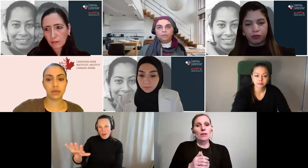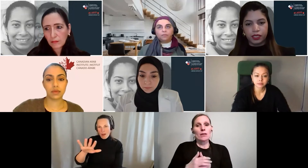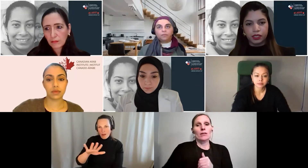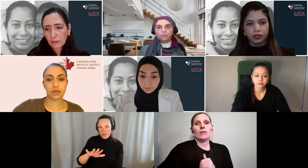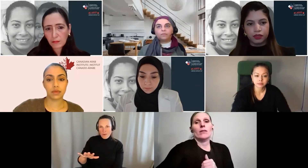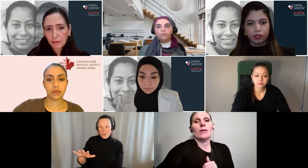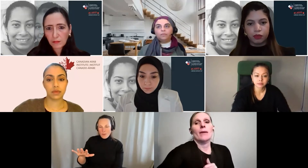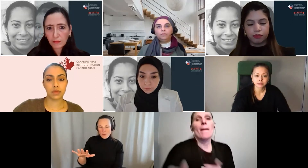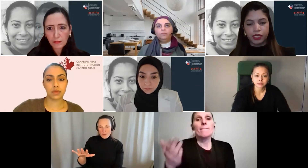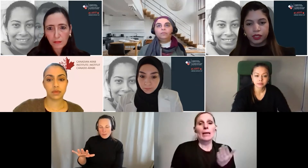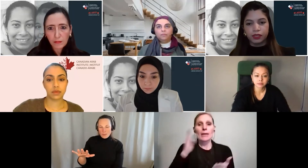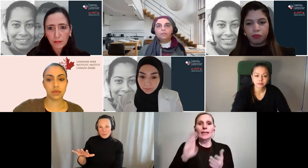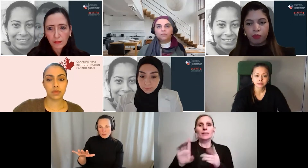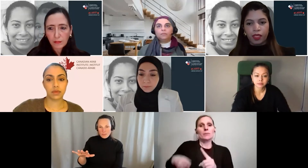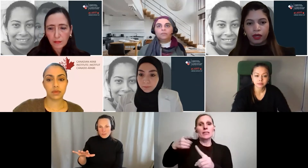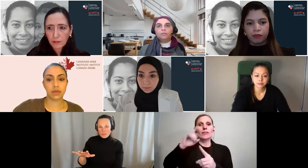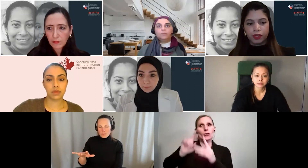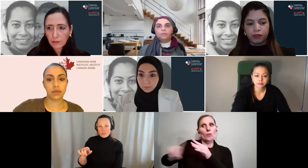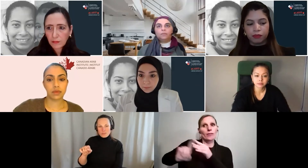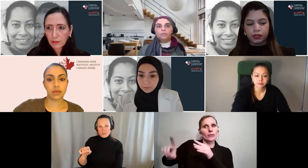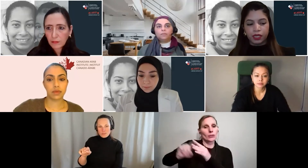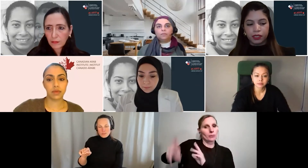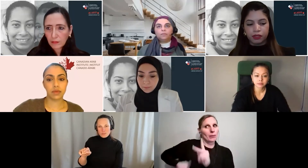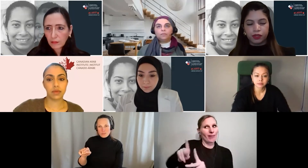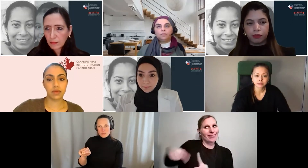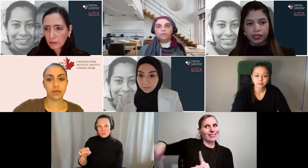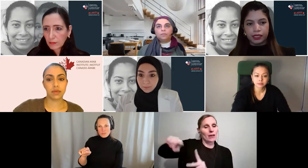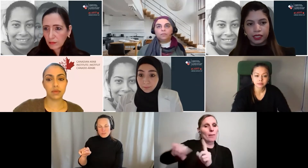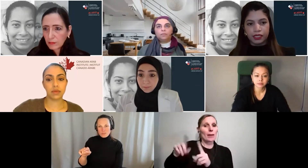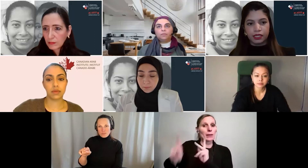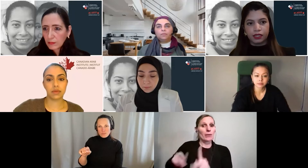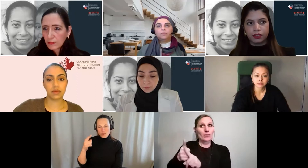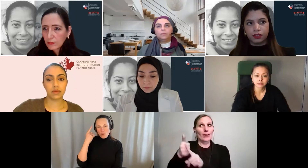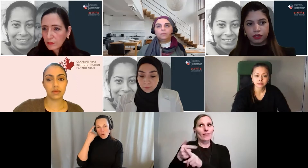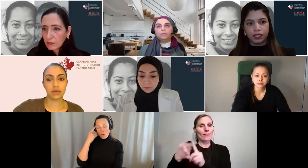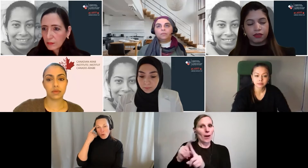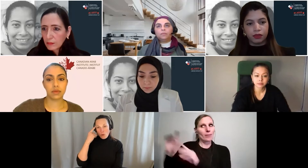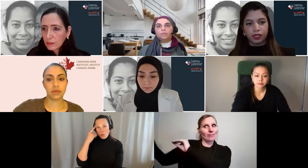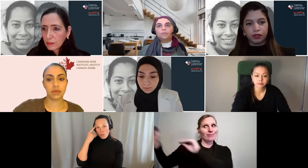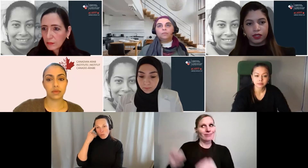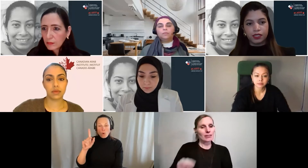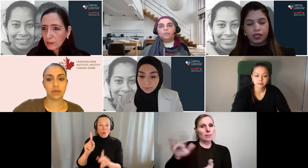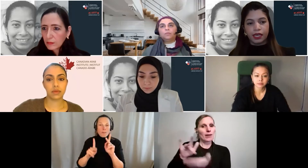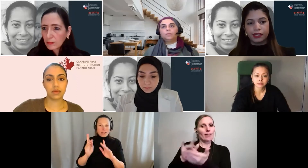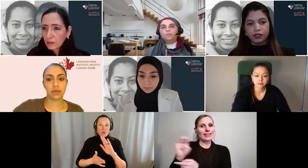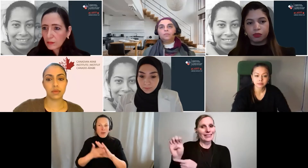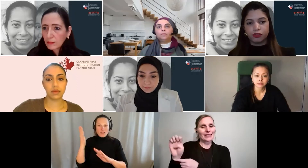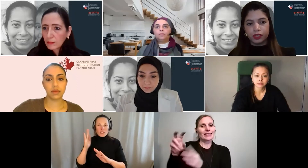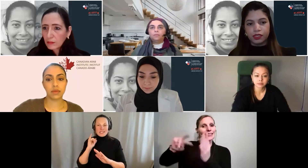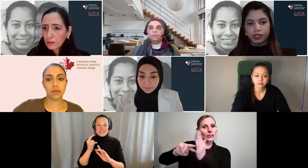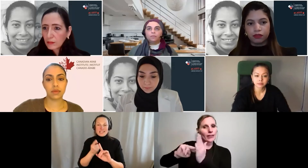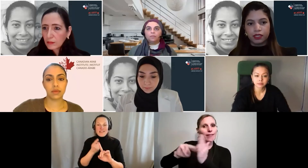refugee population, as Jasmine mentioned, people coming in from the Middle East, Syria and surrounding countries had